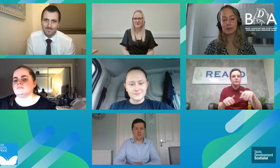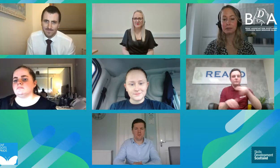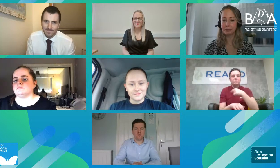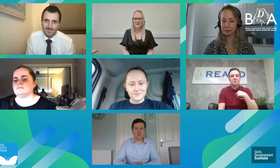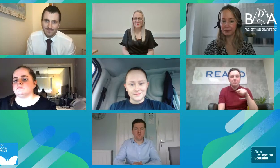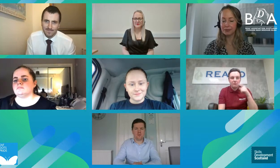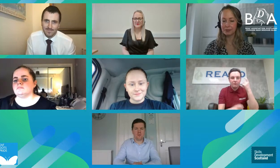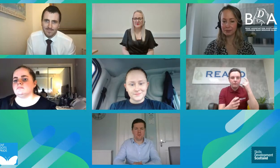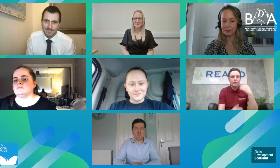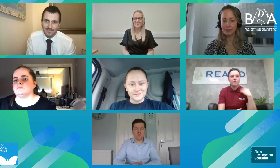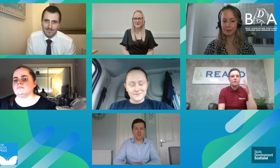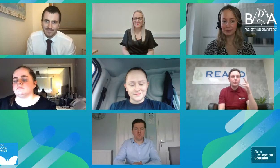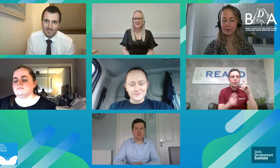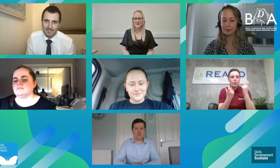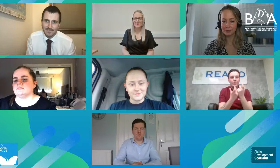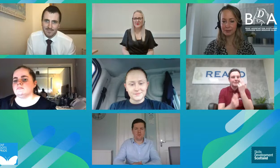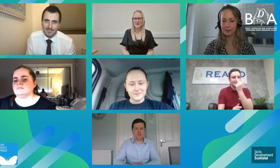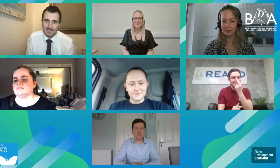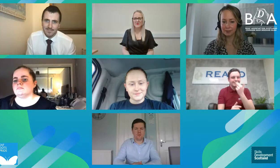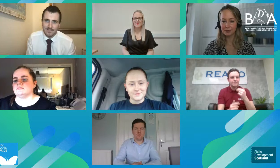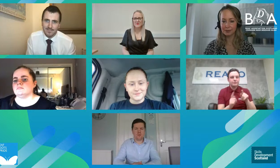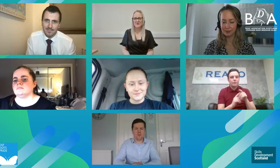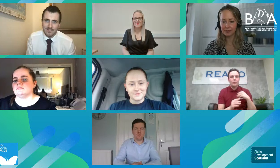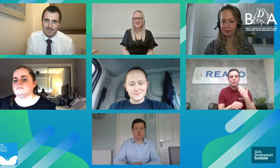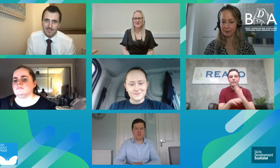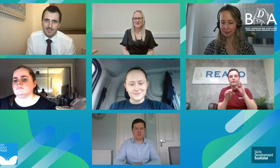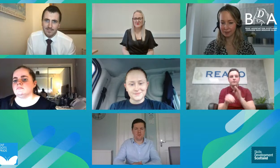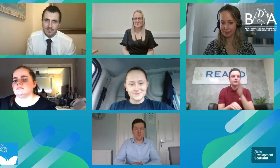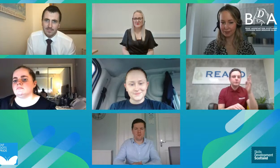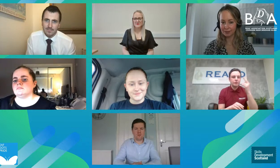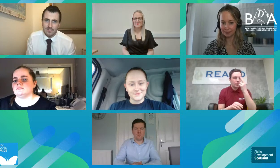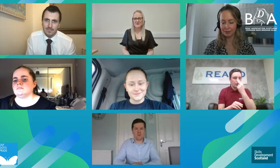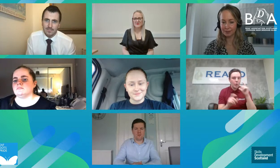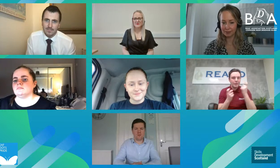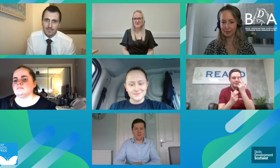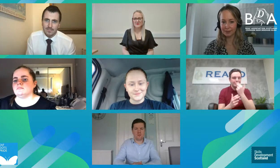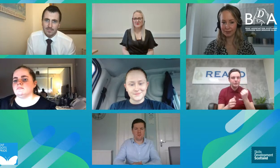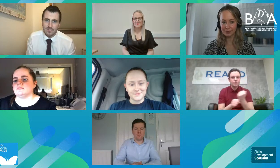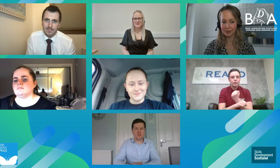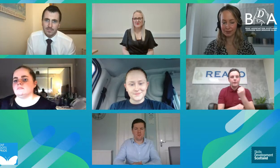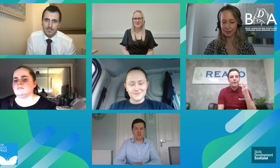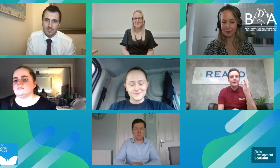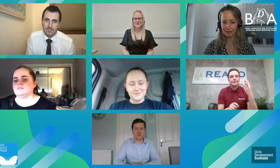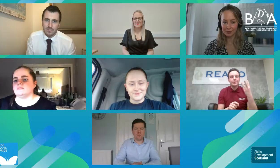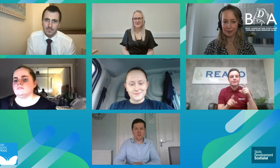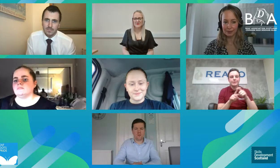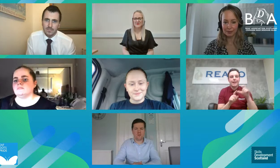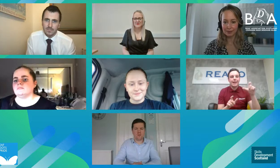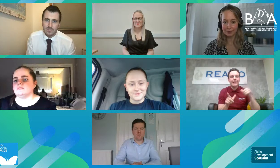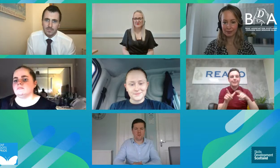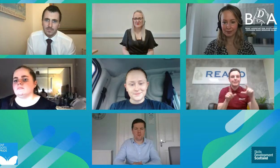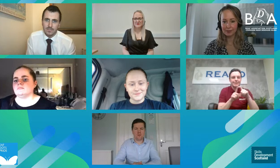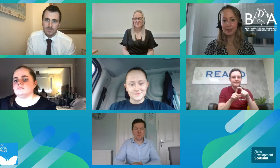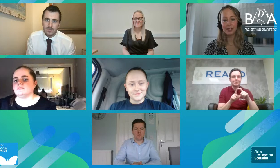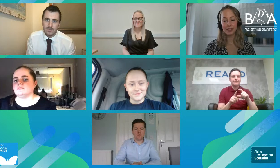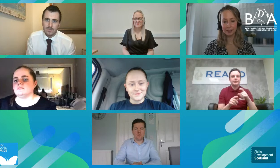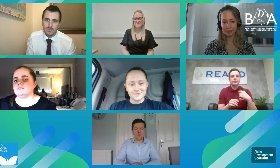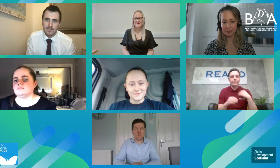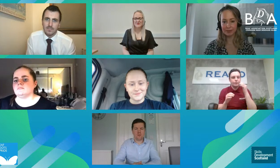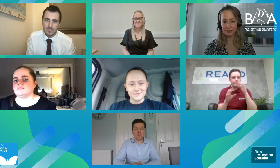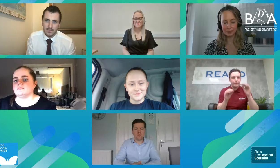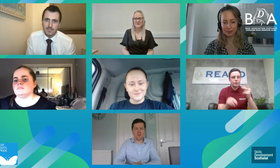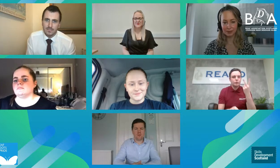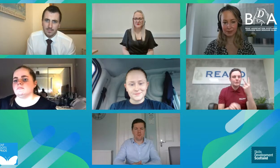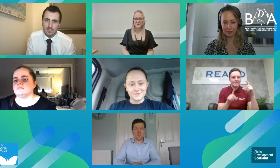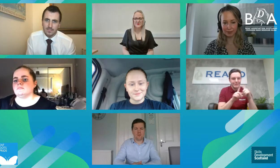work. And that's probably going to be the next step for me. That means I would have to go to night classes to